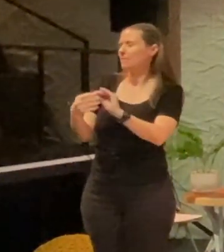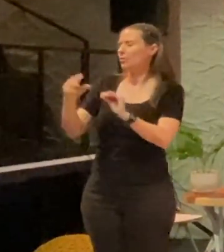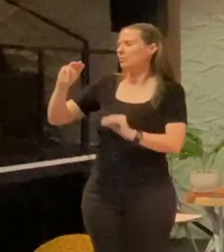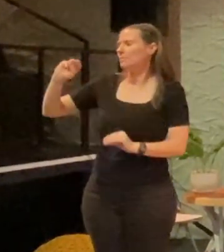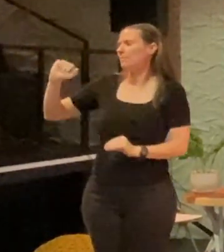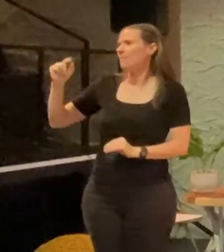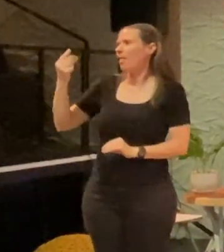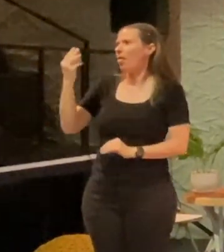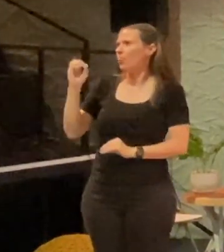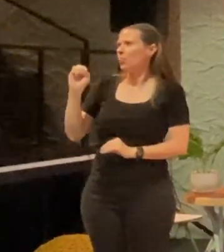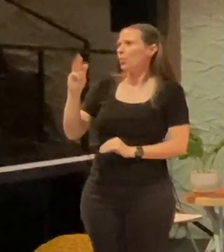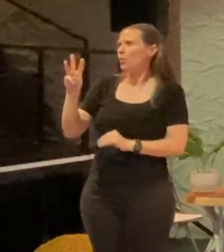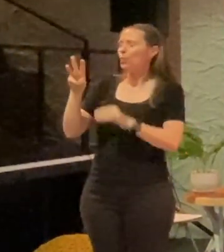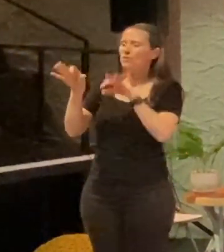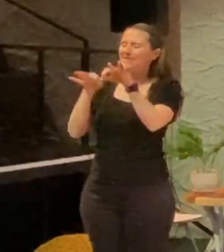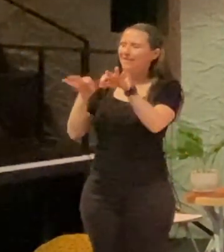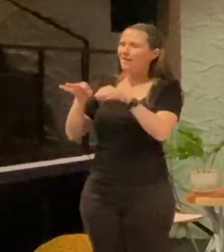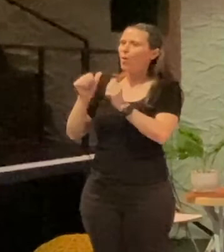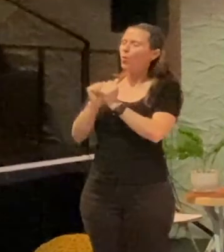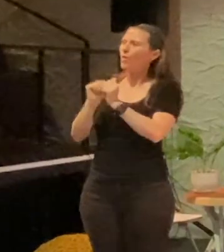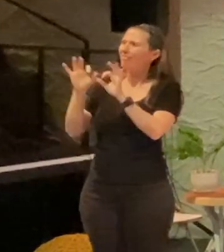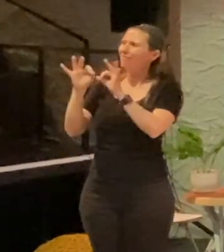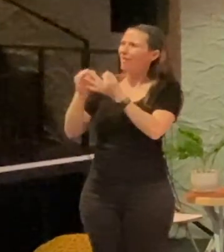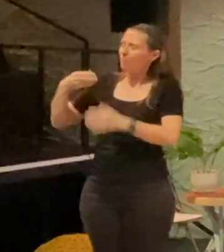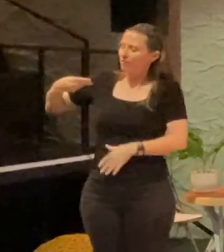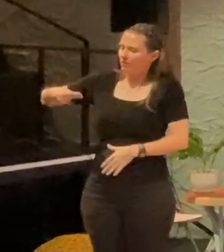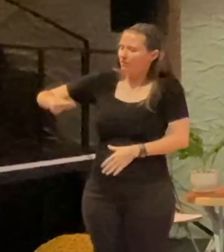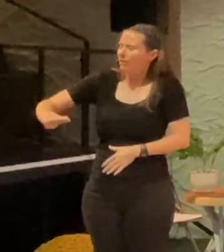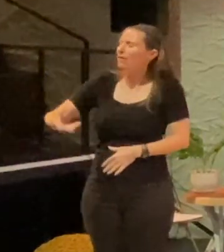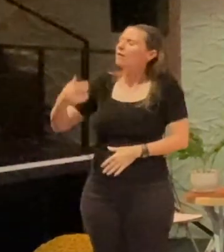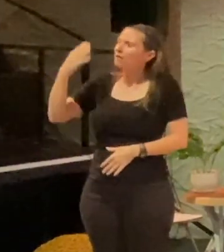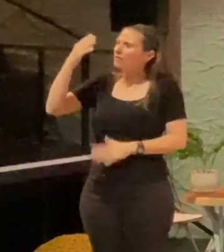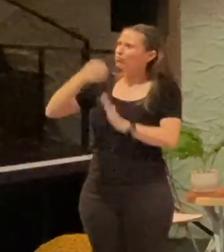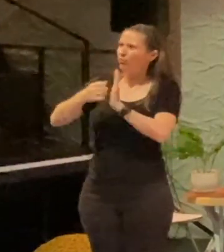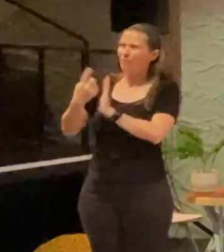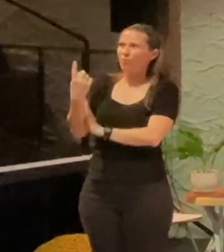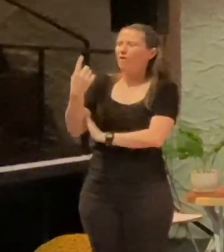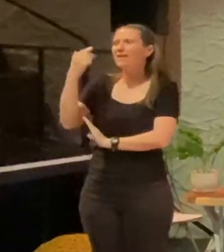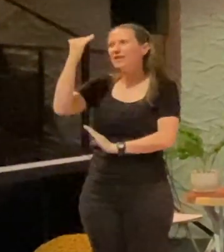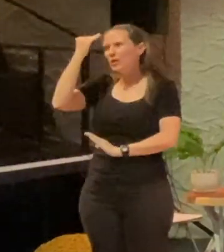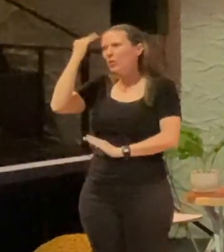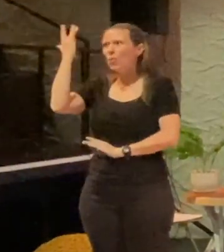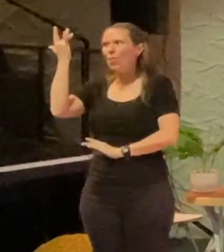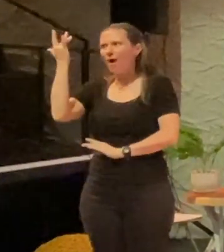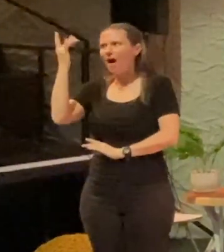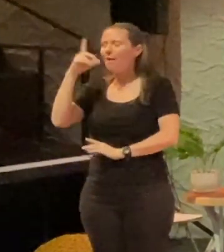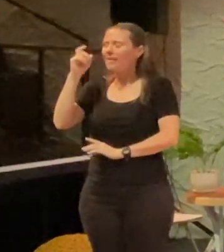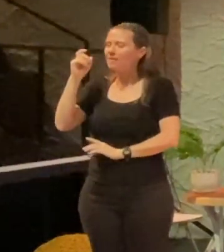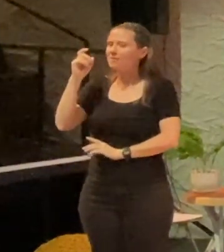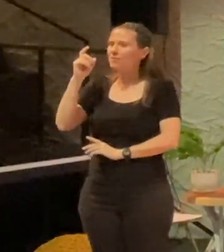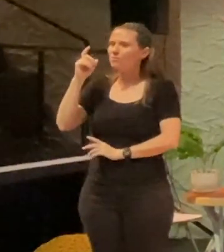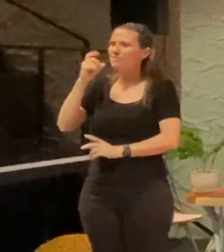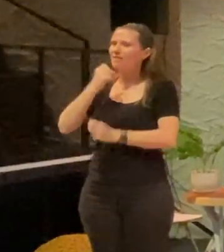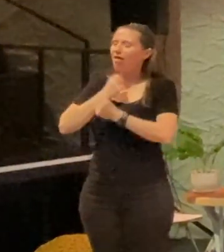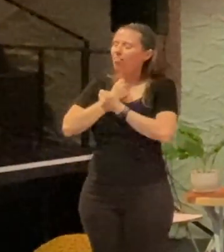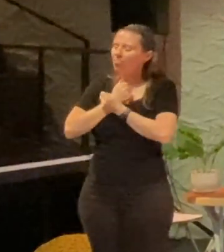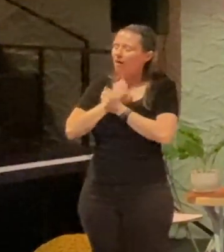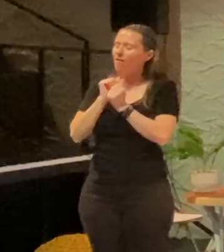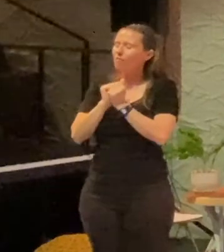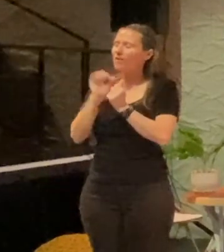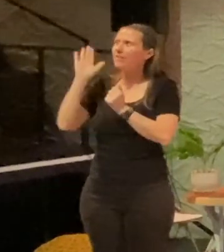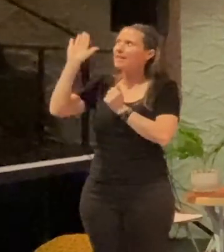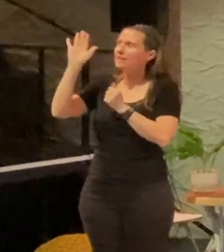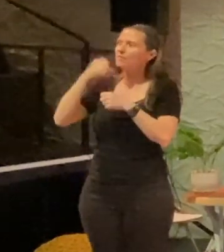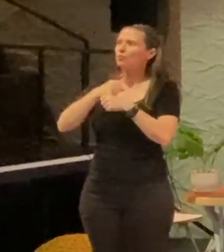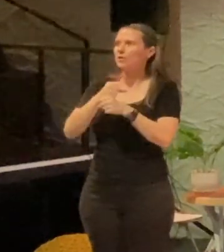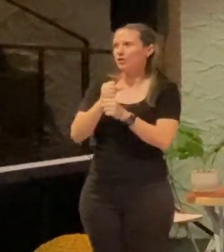laying out here in just the genealogy in chapter 1. He knew why because He was deeply in love with His creation.